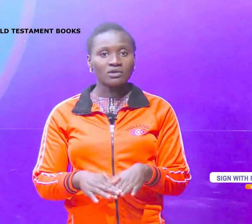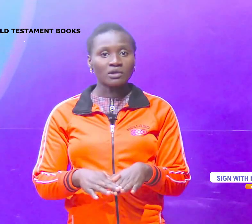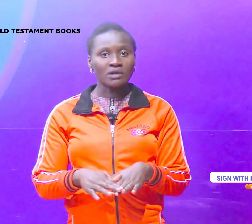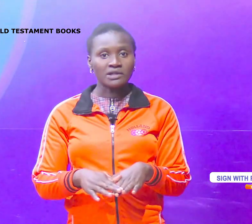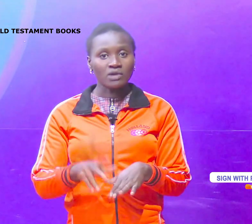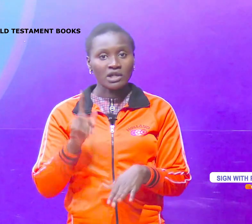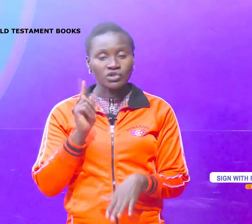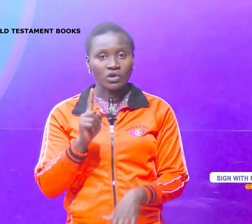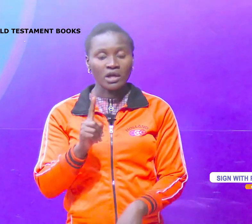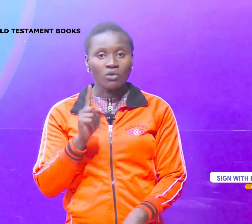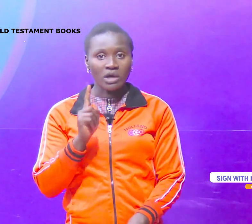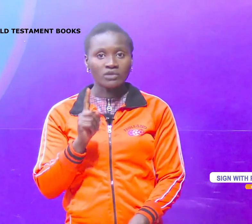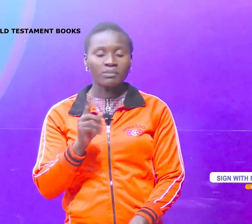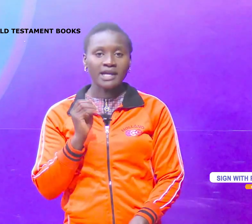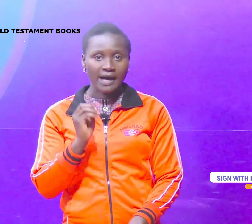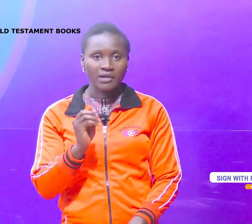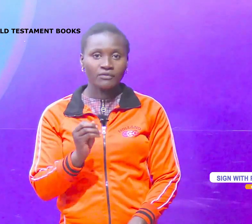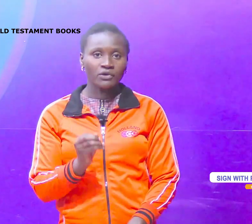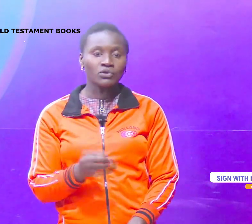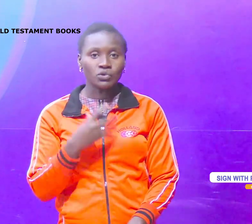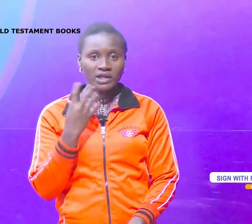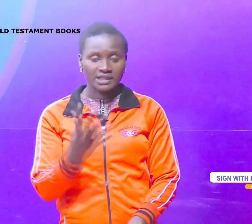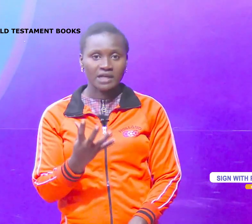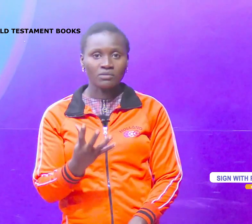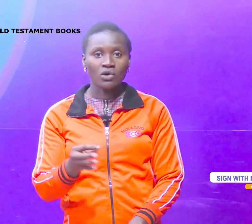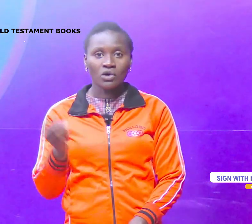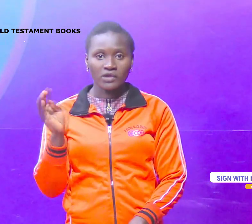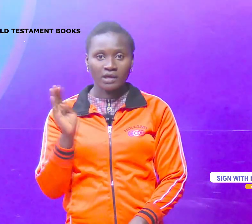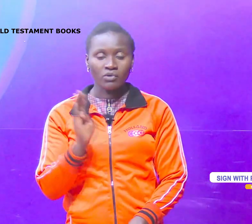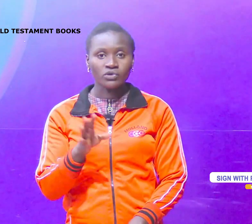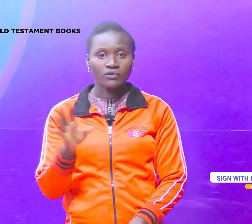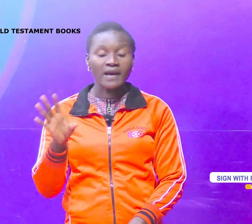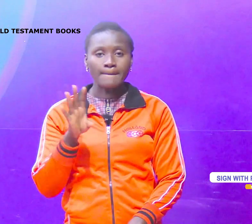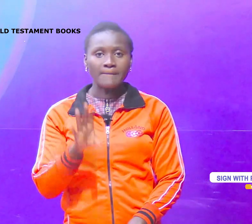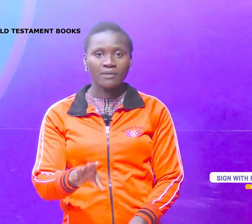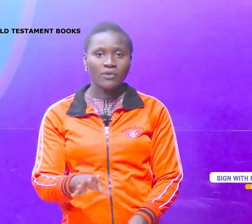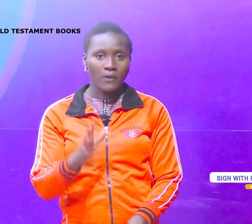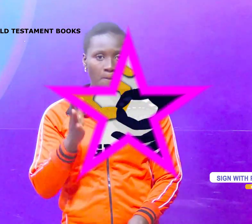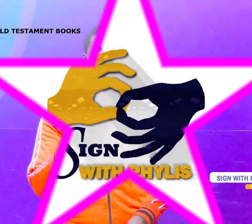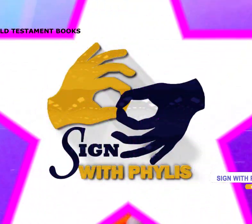you enjoy what will be coming for you to understand more on the books of the Bible. Bye bye.